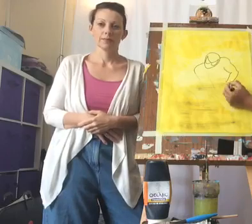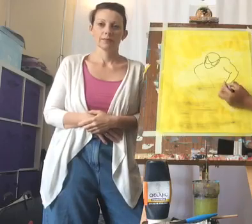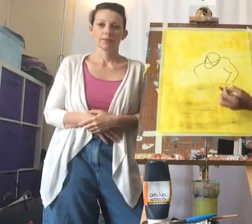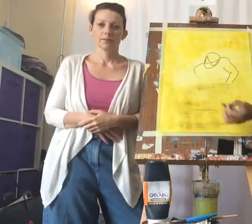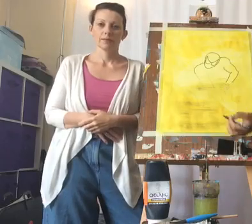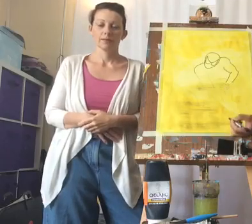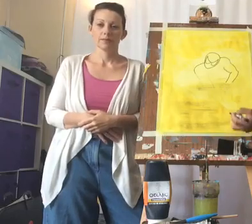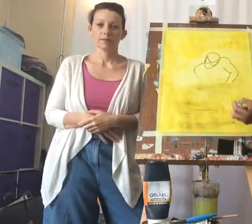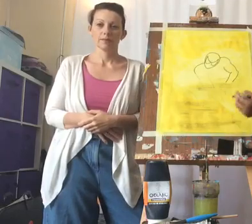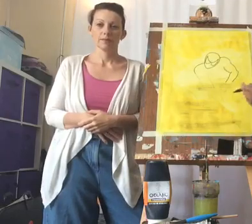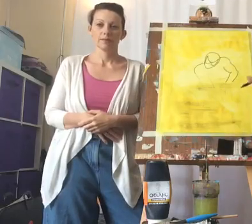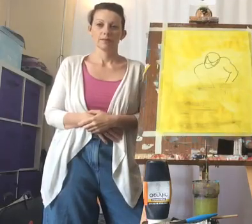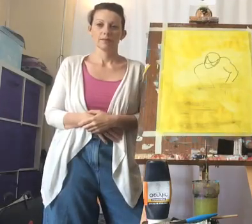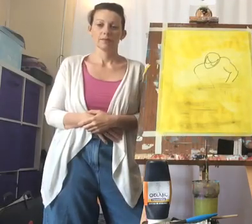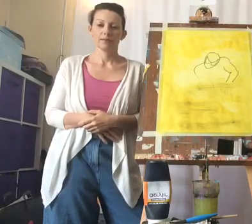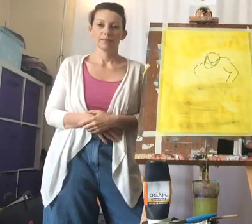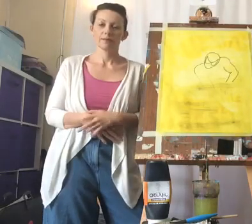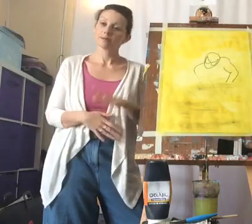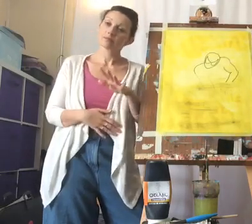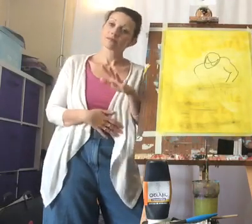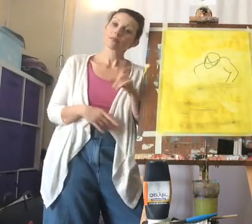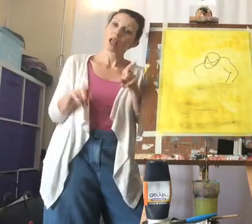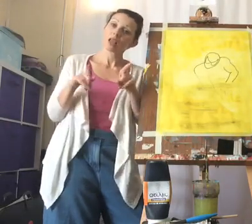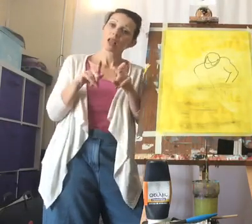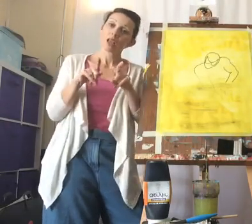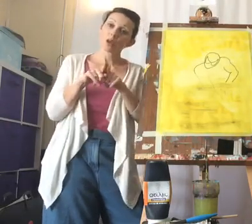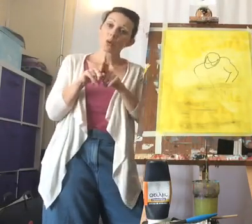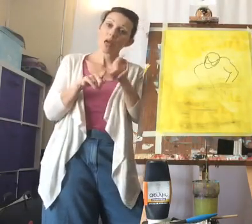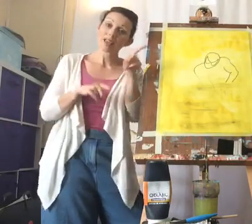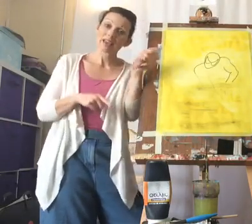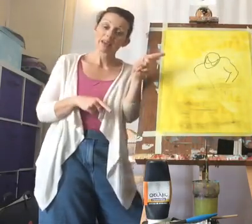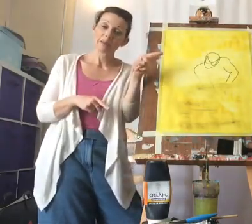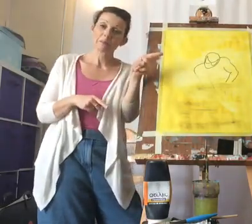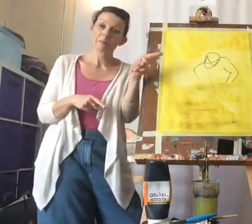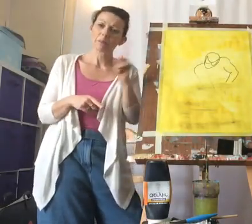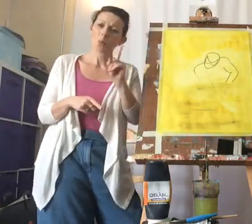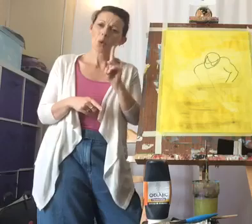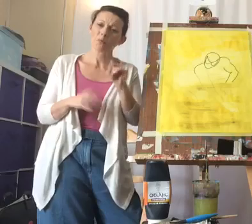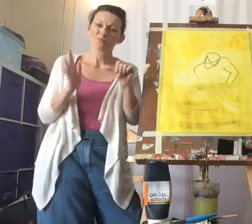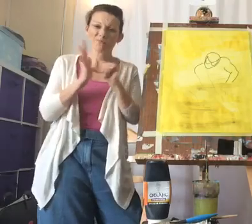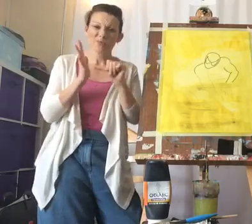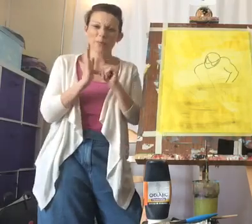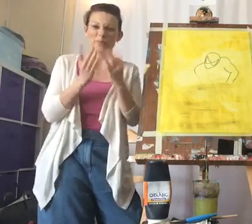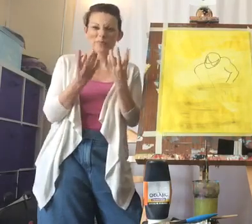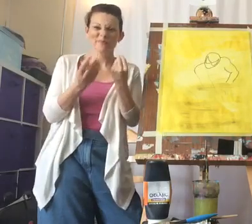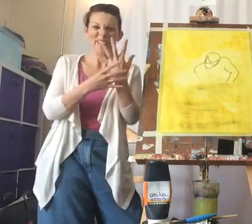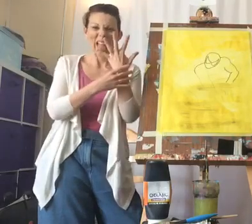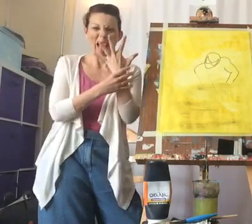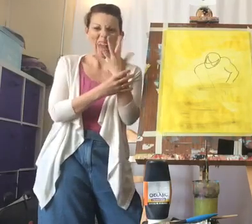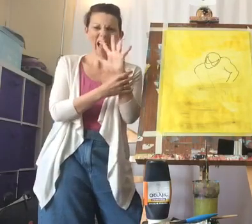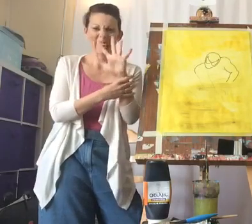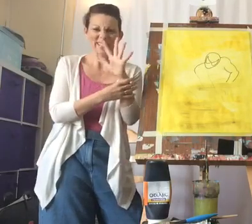Like that. And if, like me, you have problems with hands, I've found that